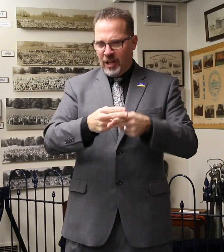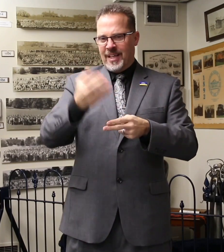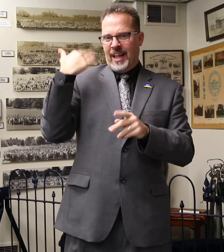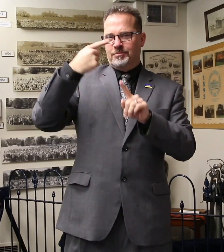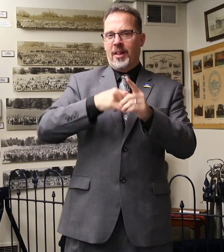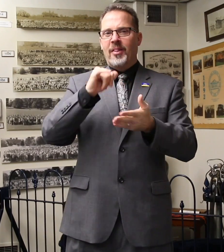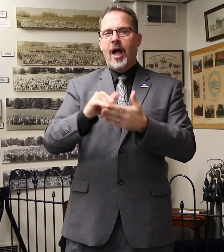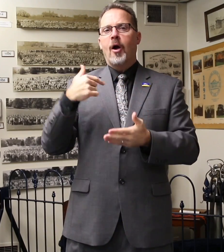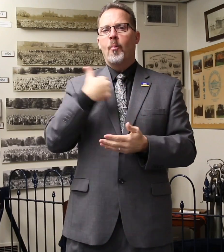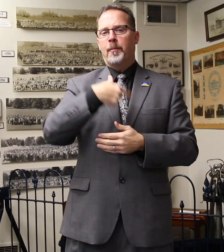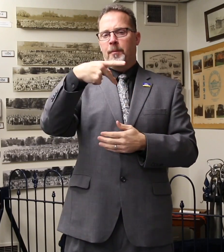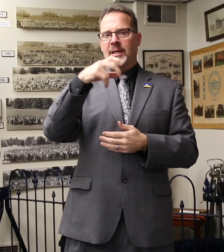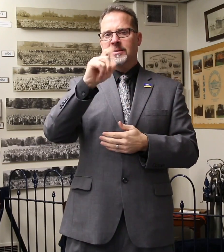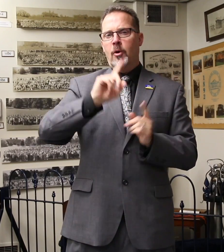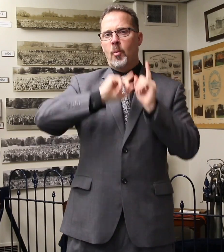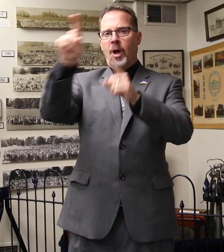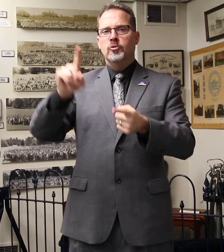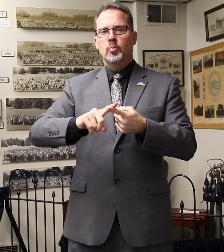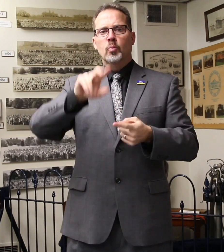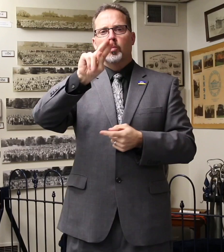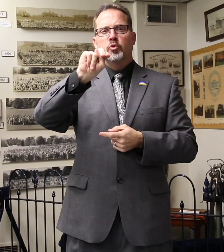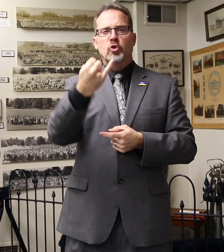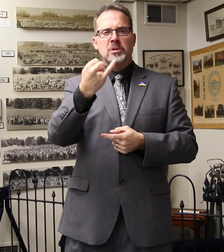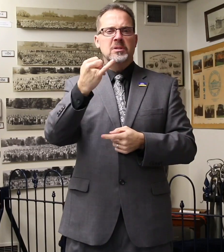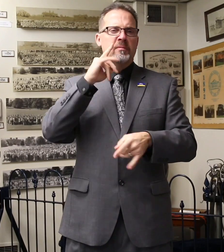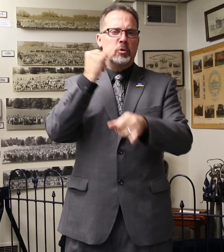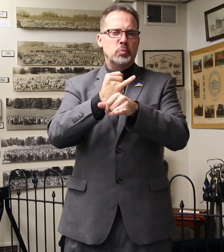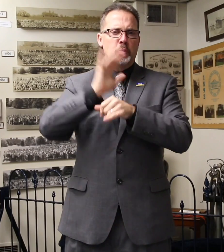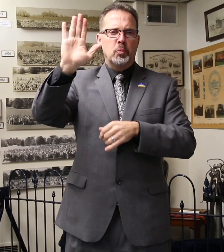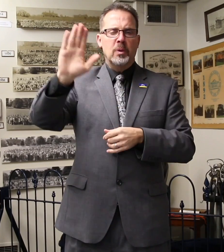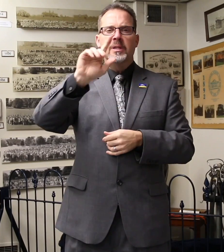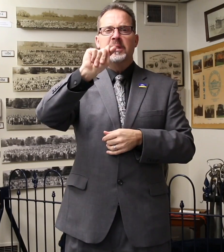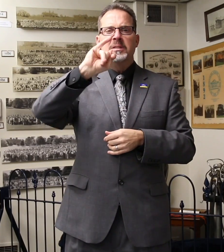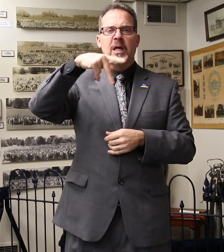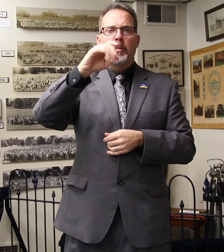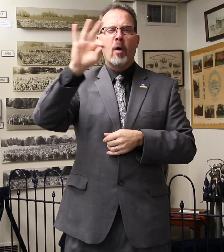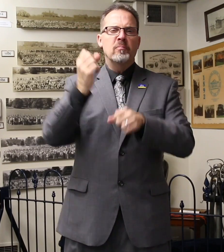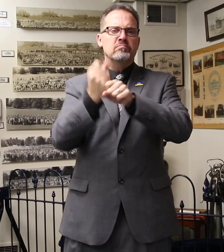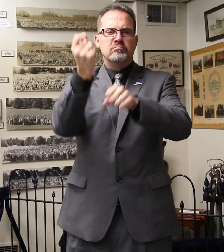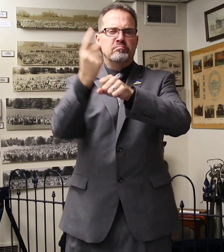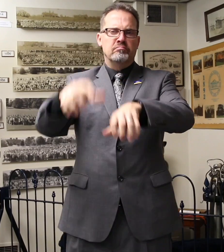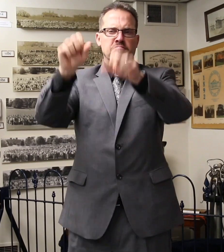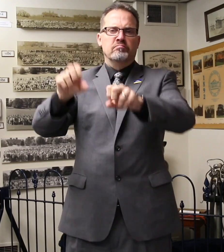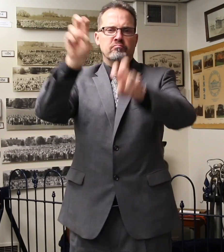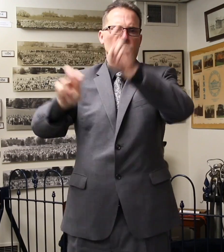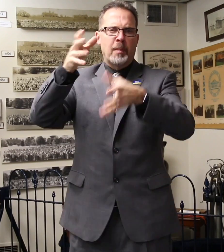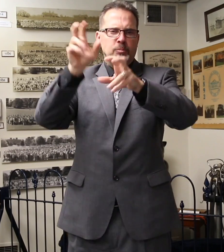I mentioned last month that PSD would be going to the New Jersey School for the Deaf for their annual tip-off. They host a